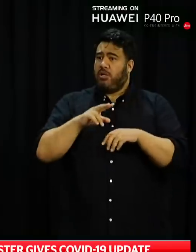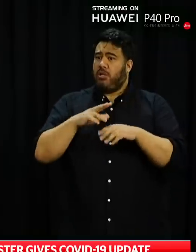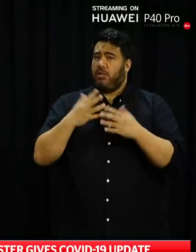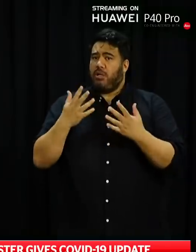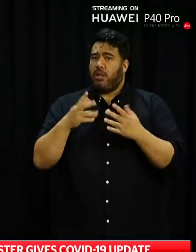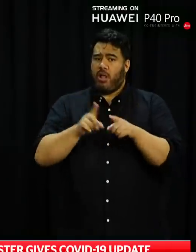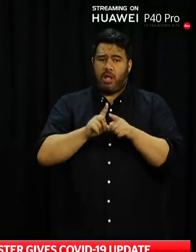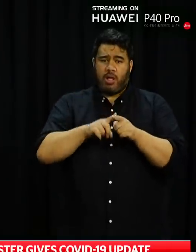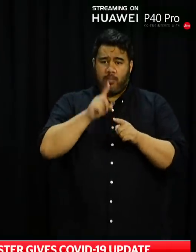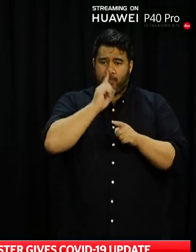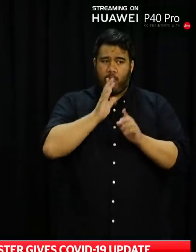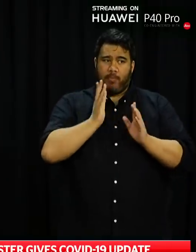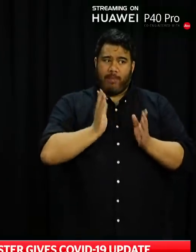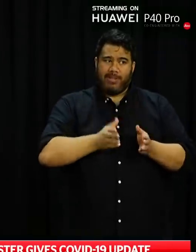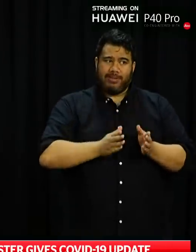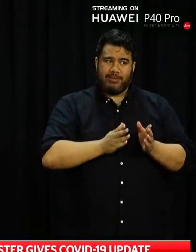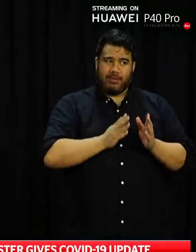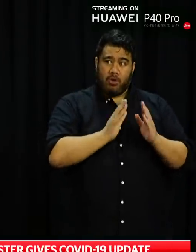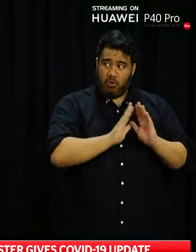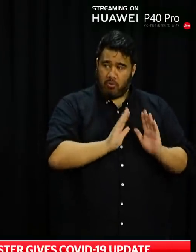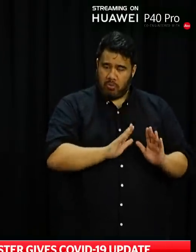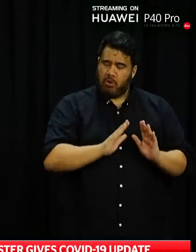outside of the house and essential work and that sort of